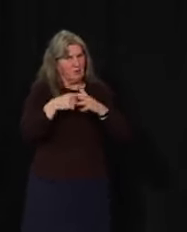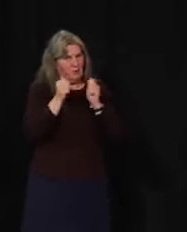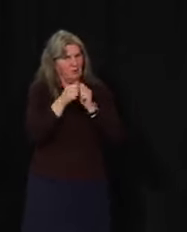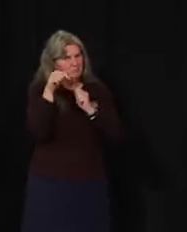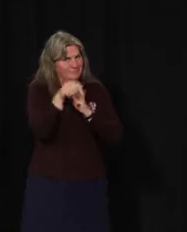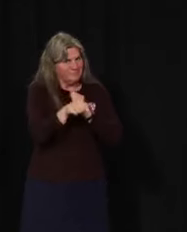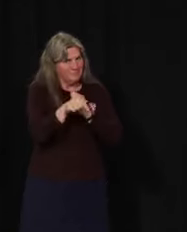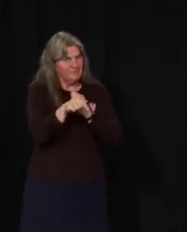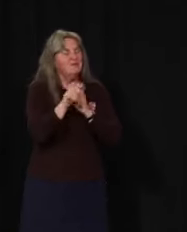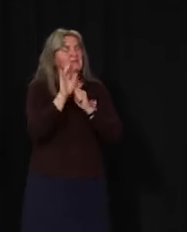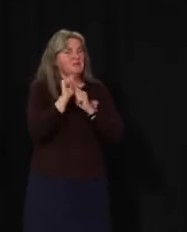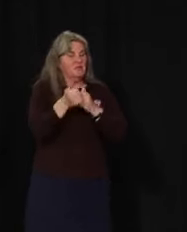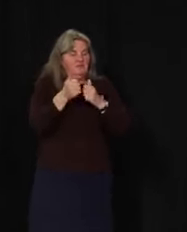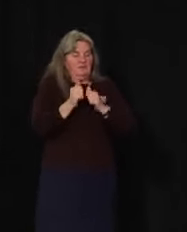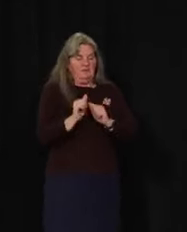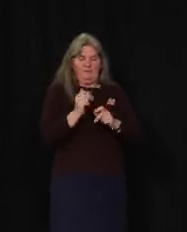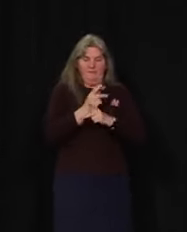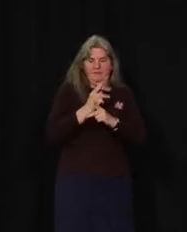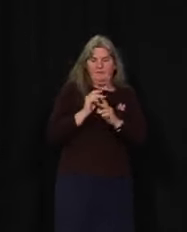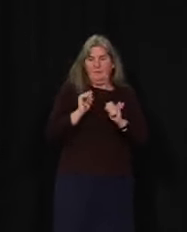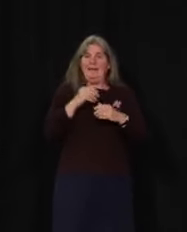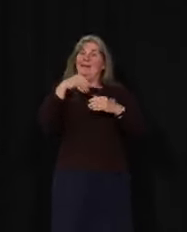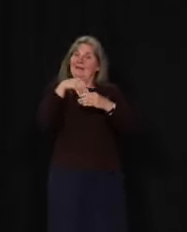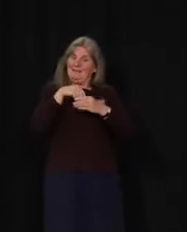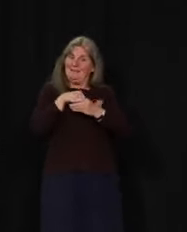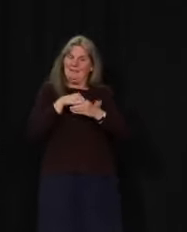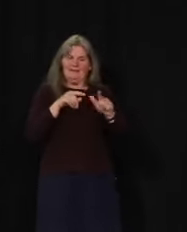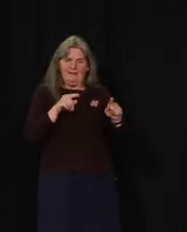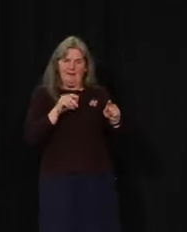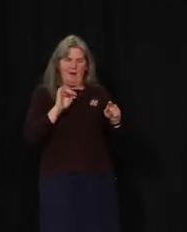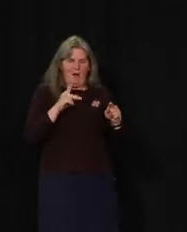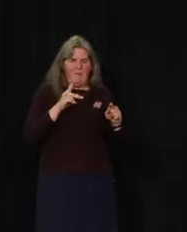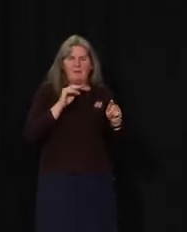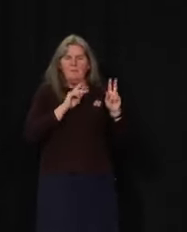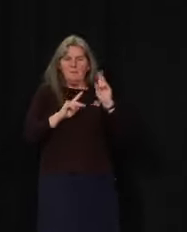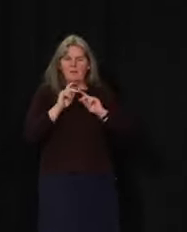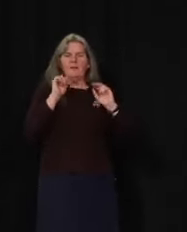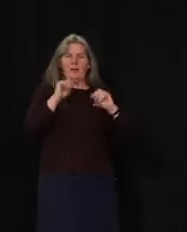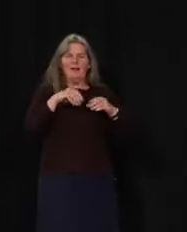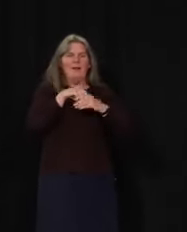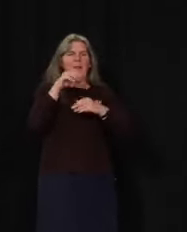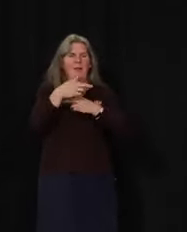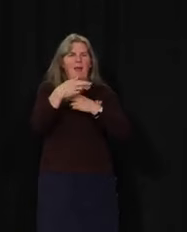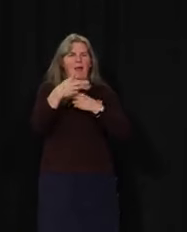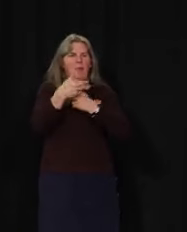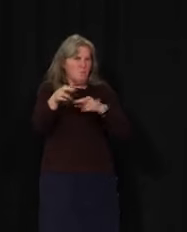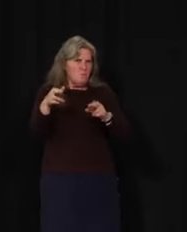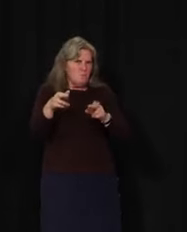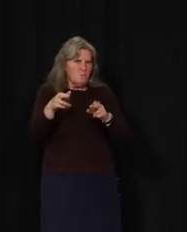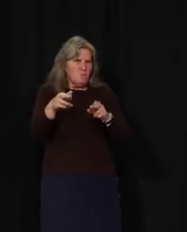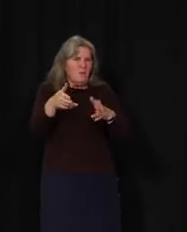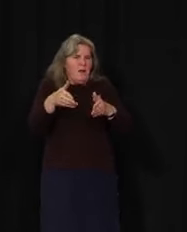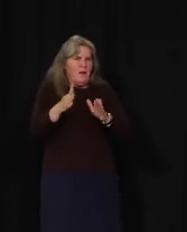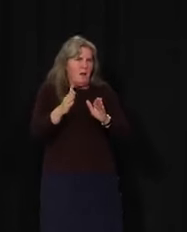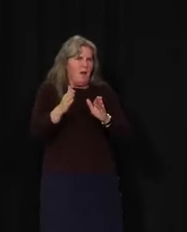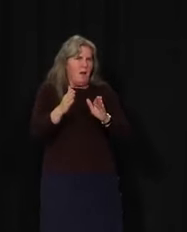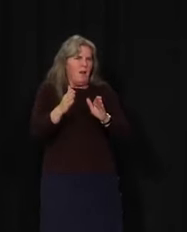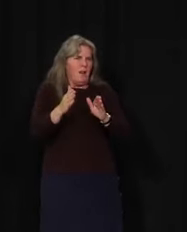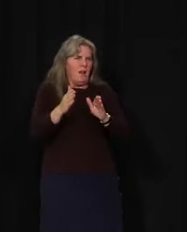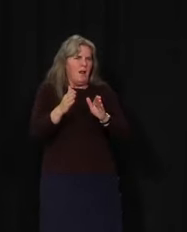setting. So we're trying to allow for the maximum capacity for restaurants to be able